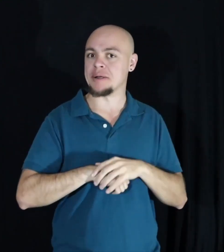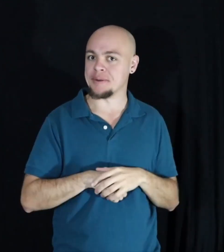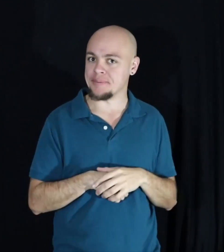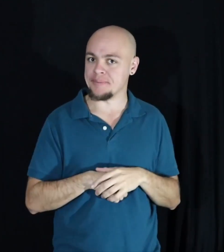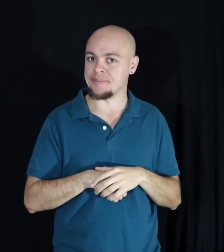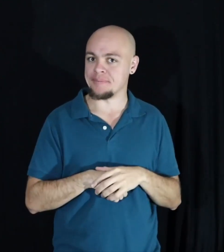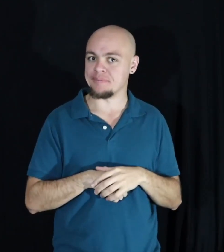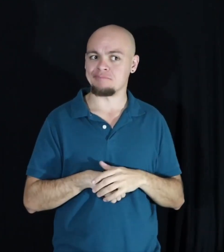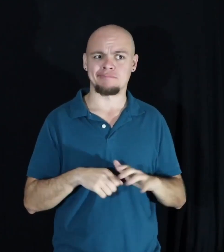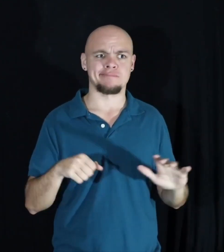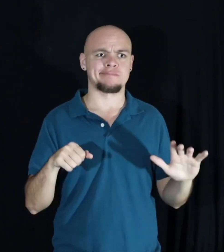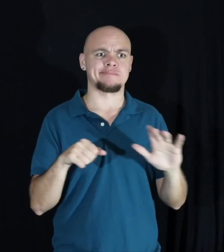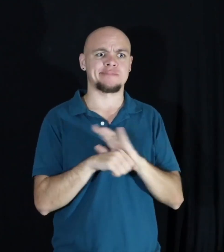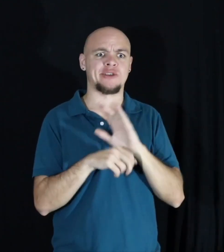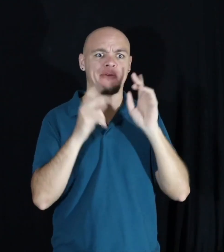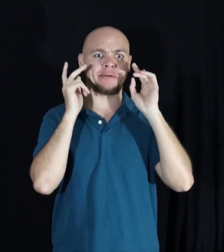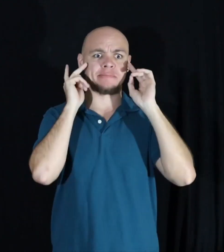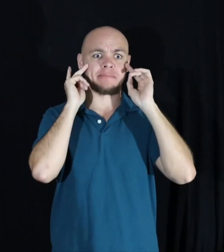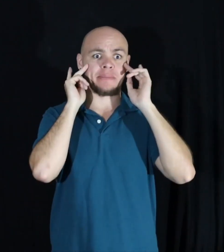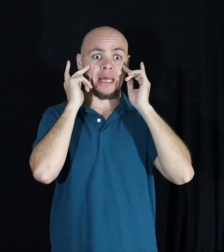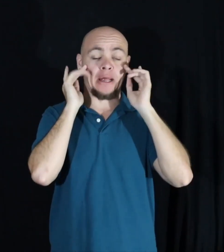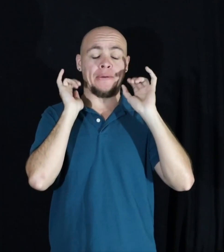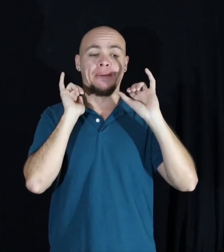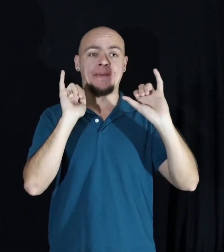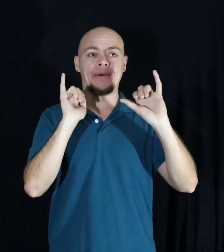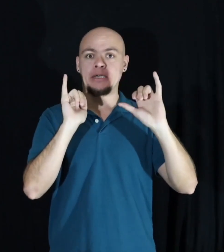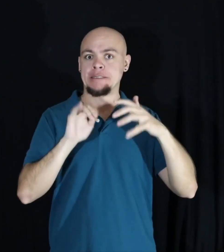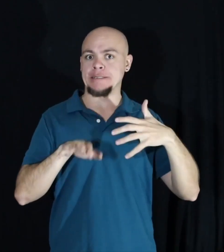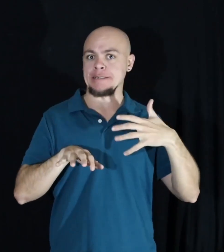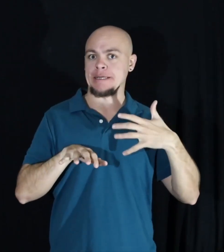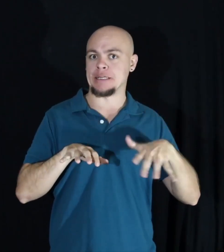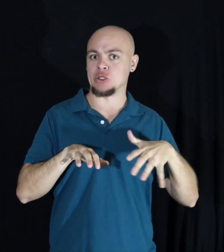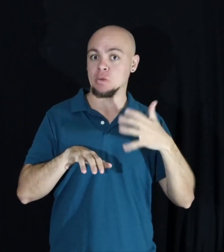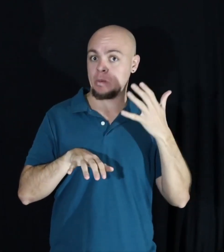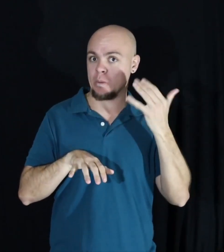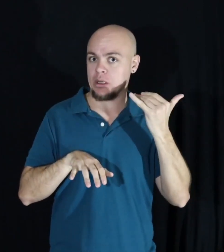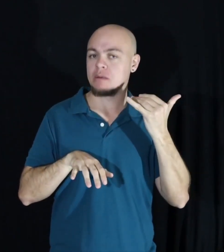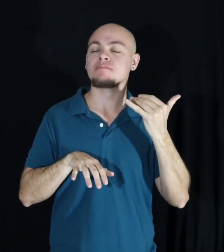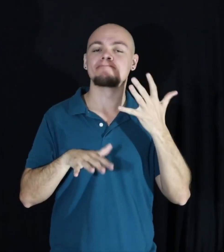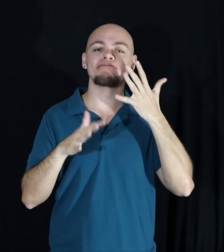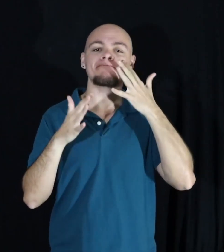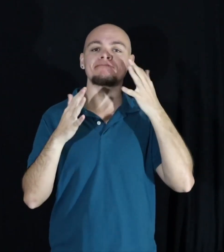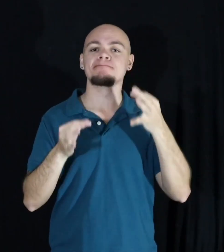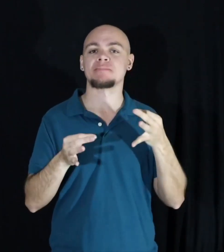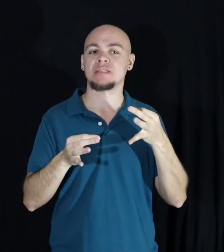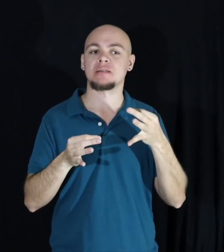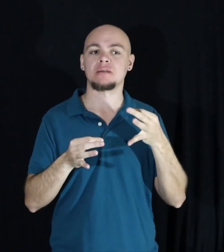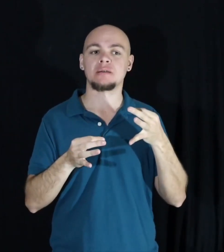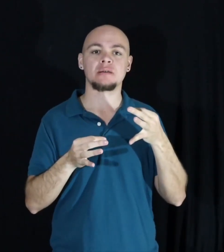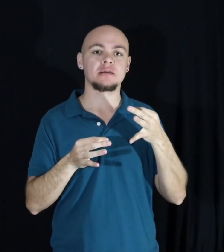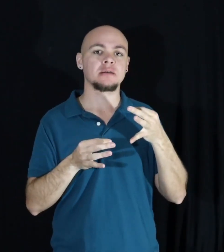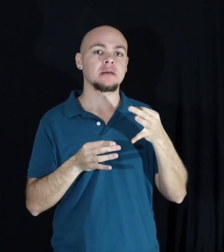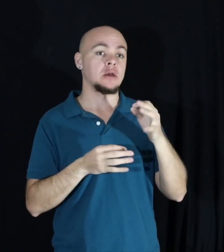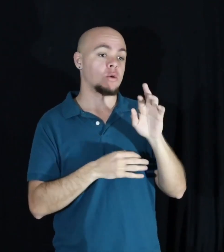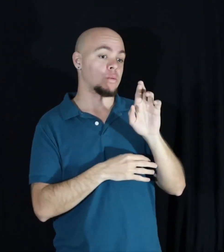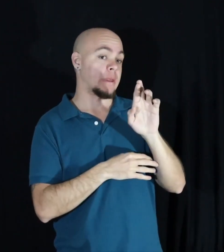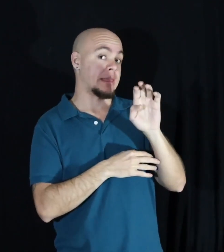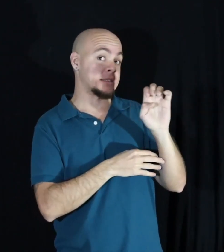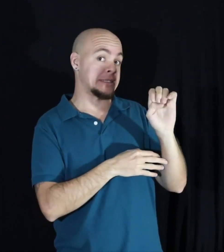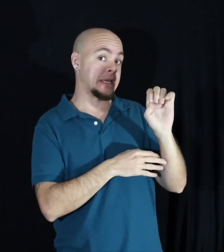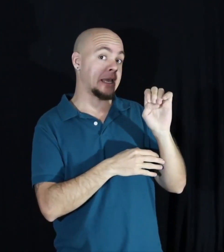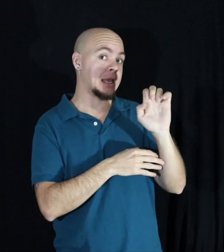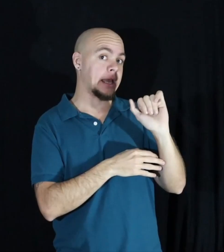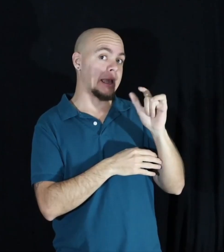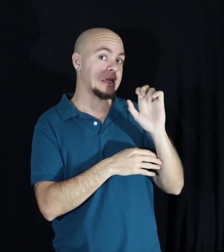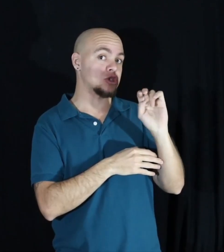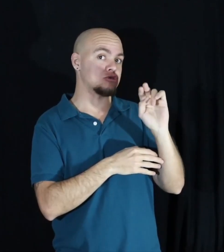myself totally panicked and freaked out and anxious when I also decided to stop being a solo real estate agent and decided to lead